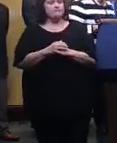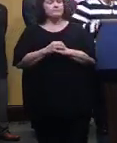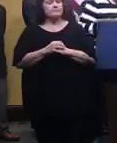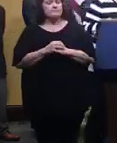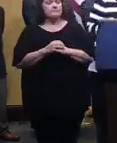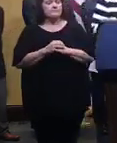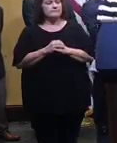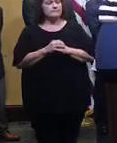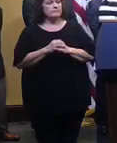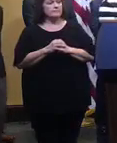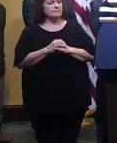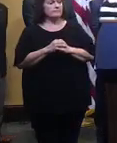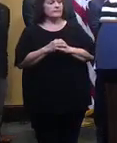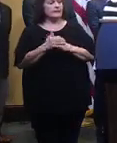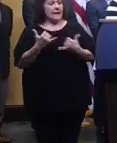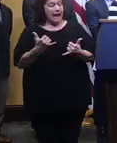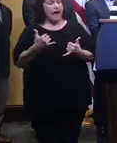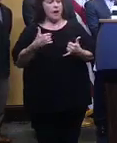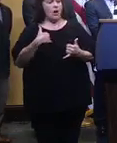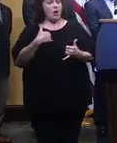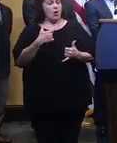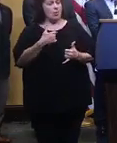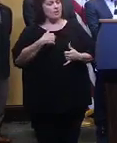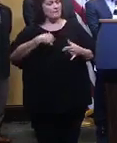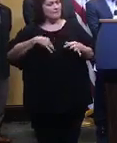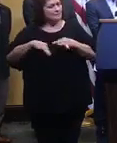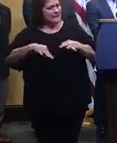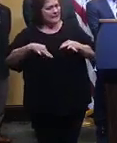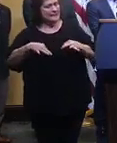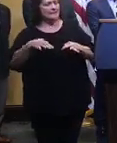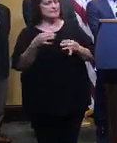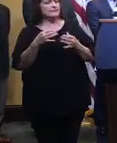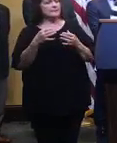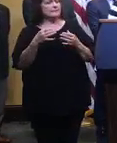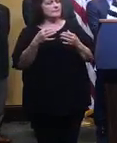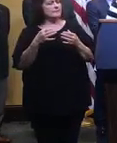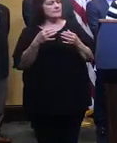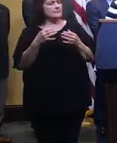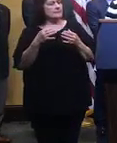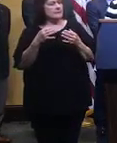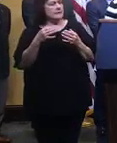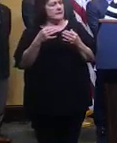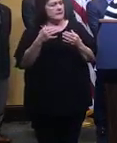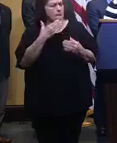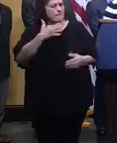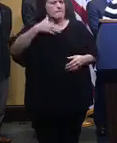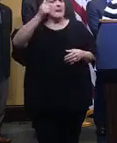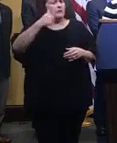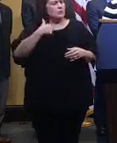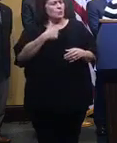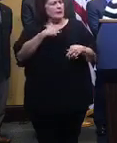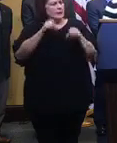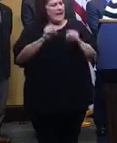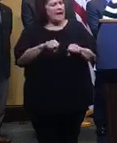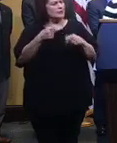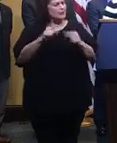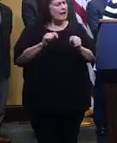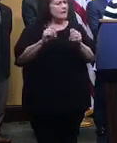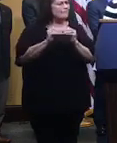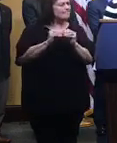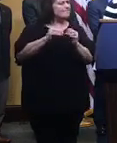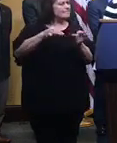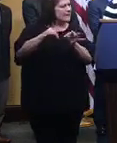And we're taking the time that's necessary to thoroughly explain as best we can, again, the existing conditions